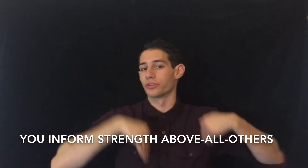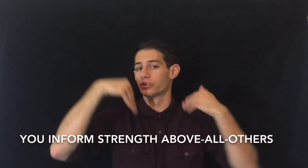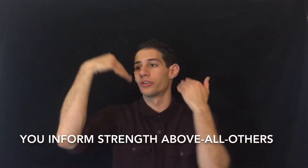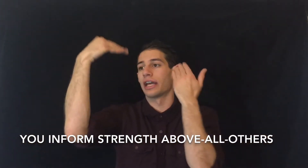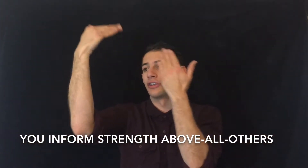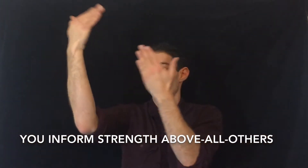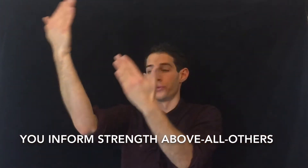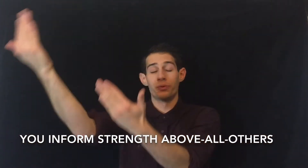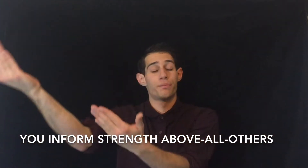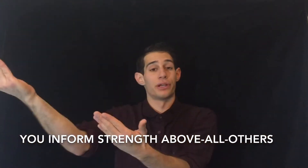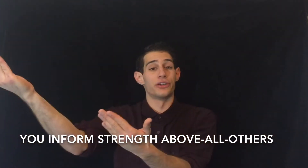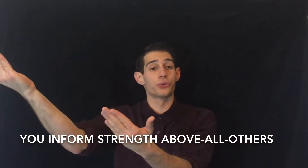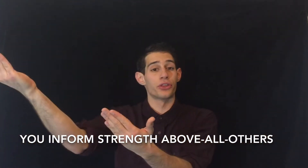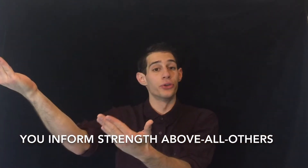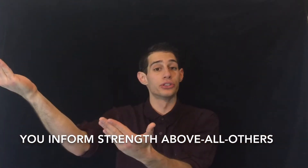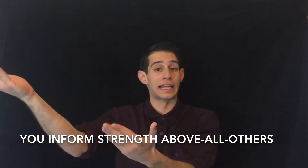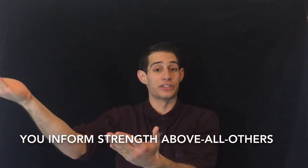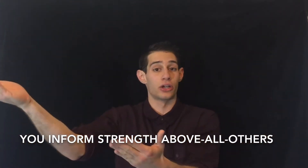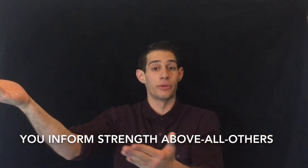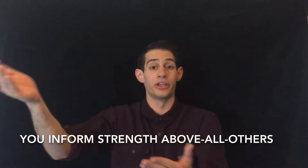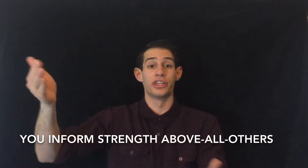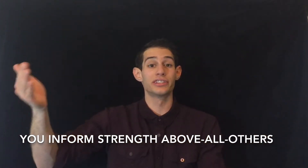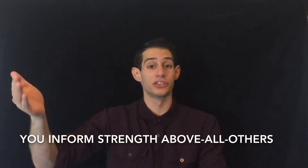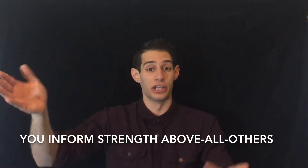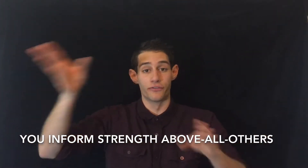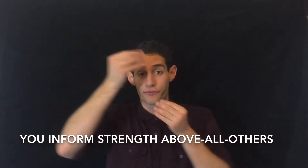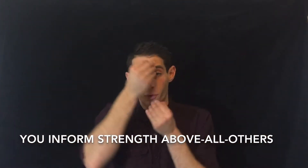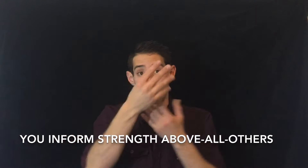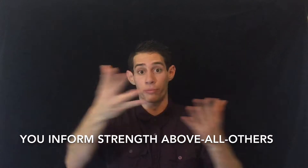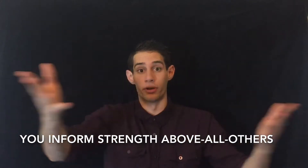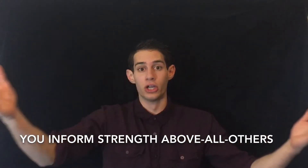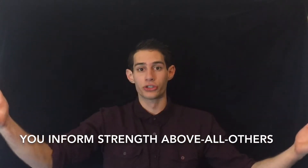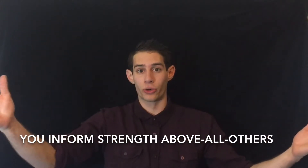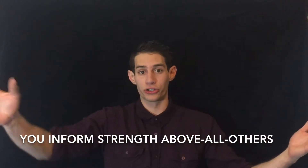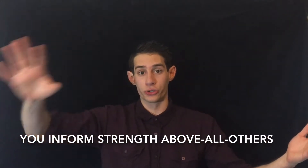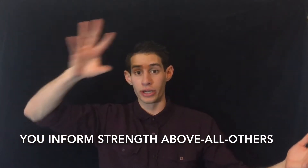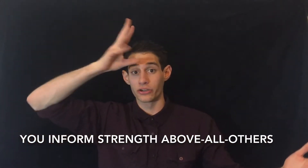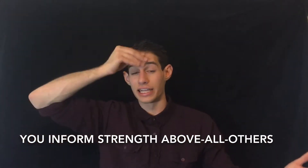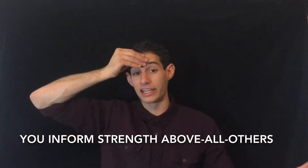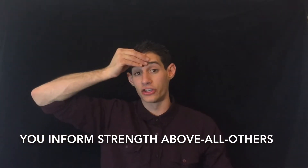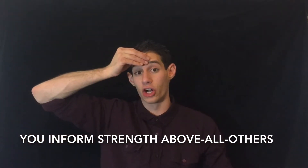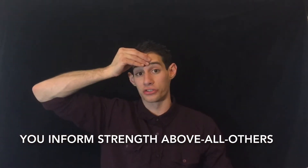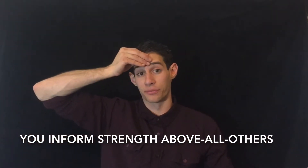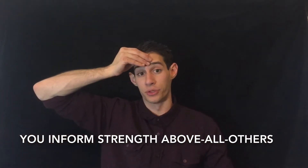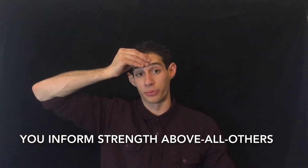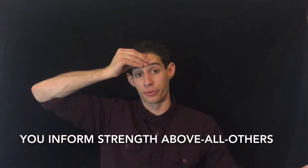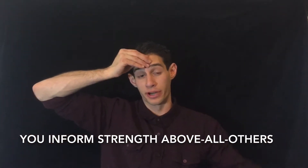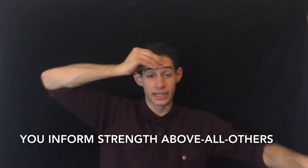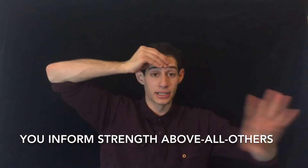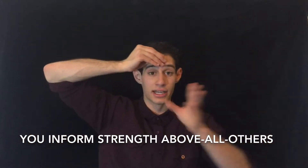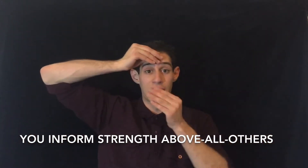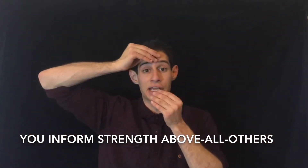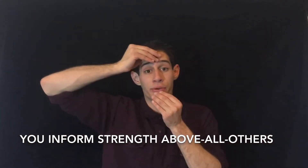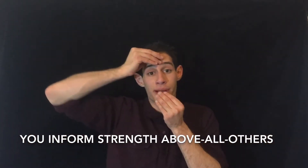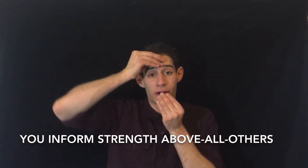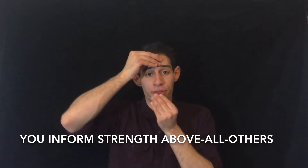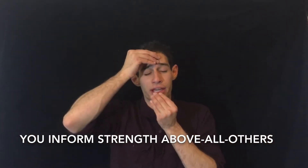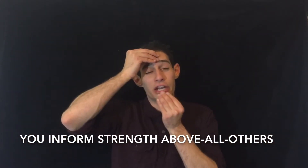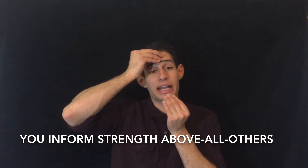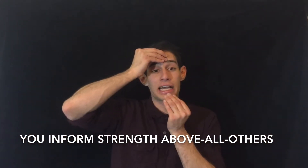Just do that U. But here's where the new signs come in. This is inform. So what you're doing, you're taking the knowledge from your brain and your mouth, and you kind of